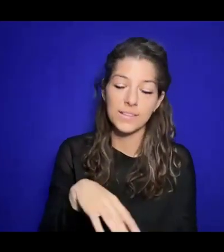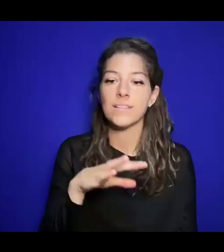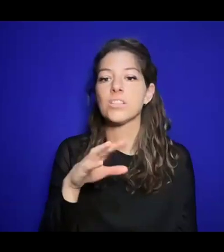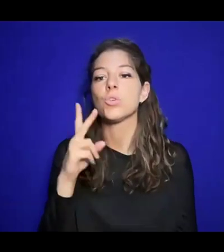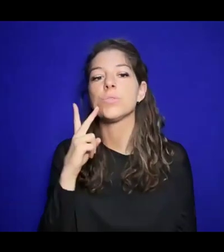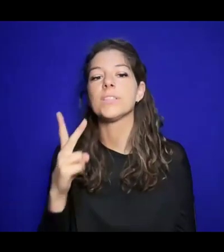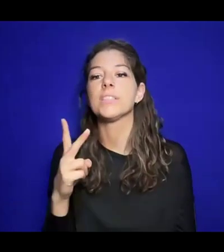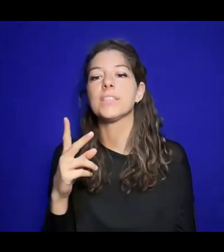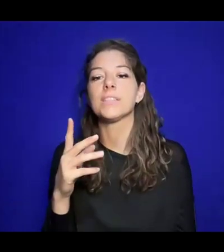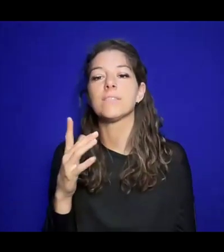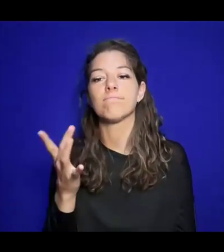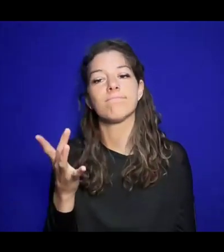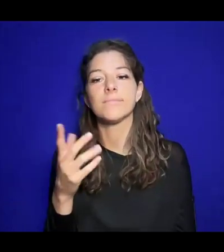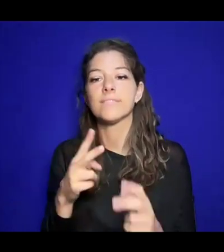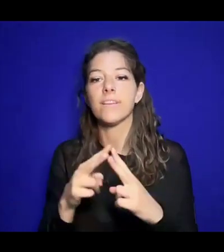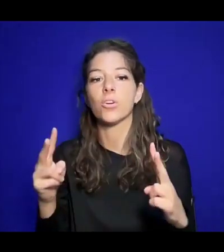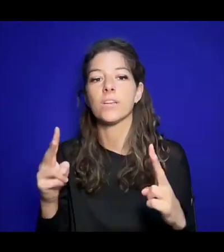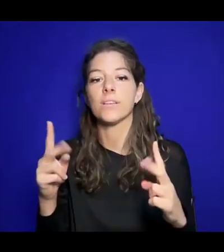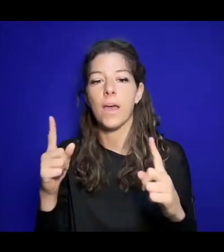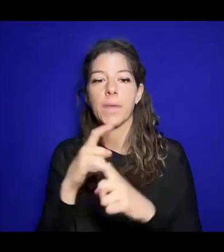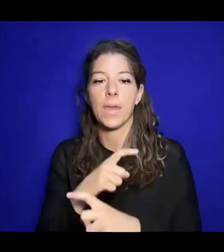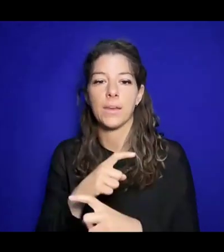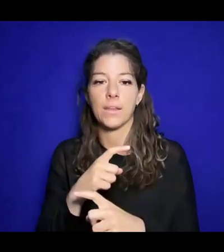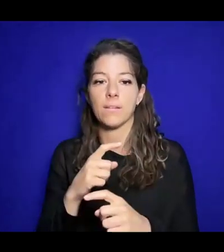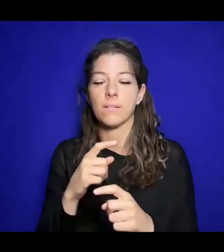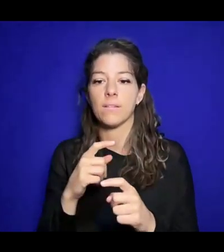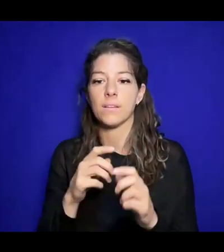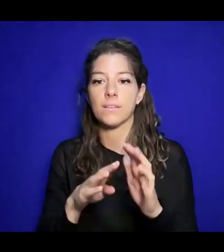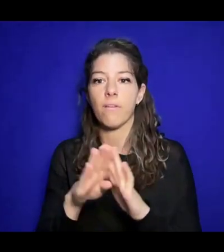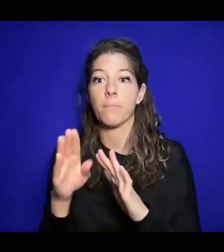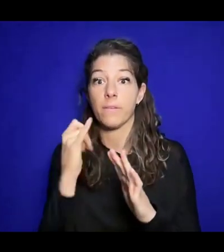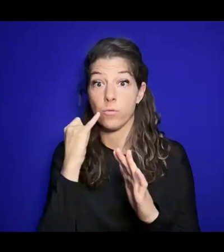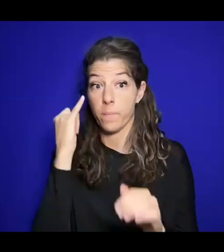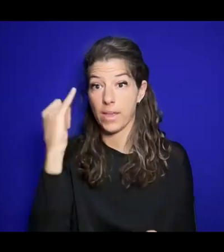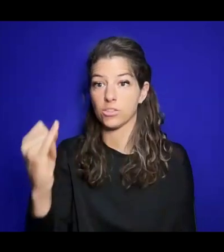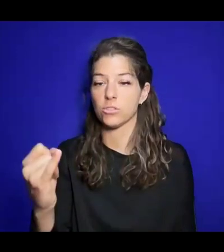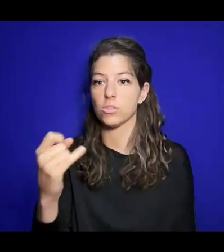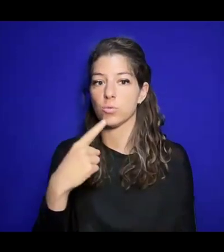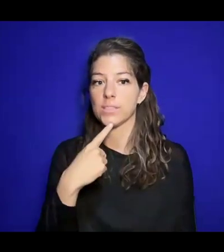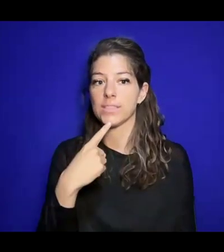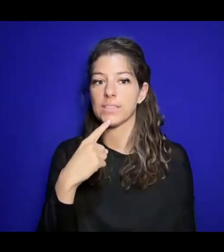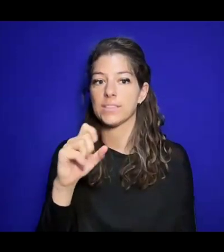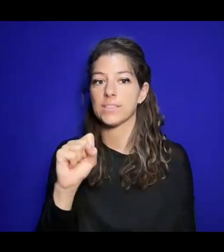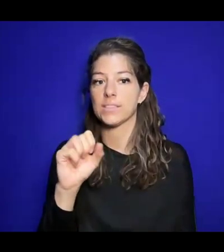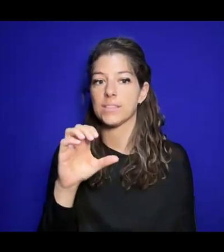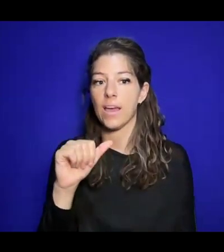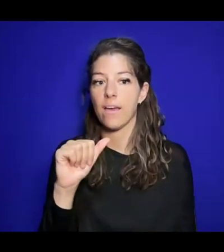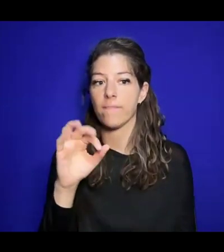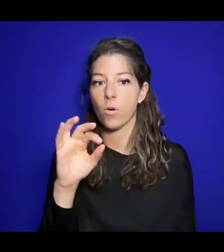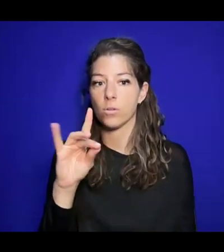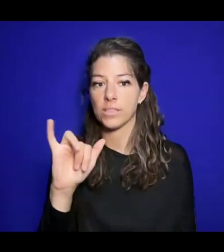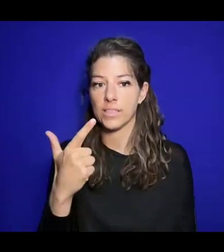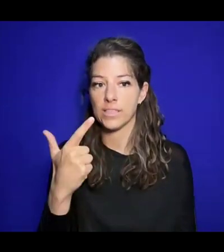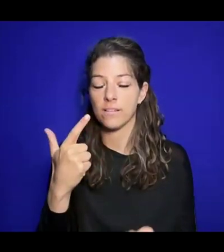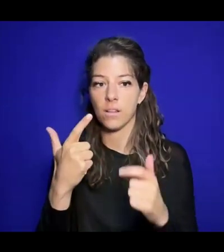see it's very, very complicated. They even developed, if you can imagine, like you see scaffolding when somebody's painting a